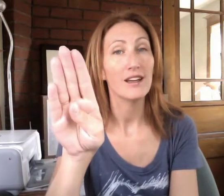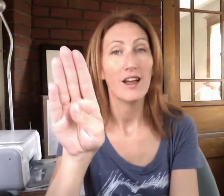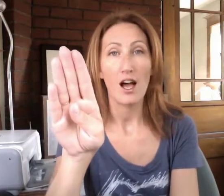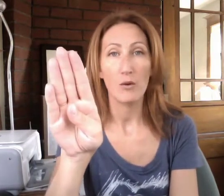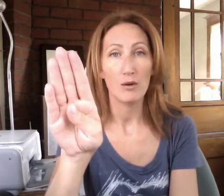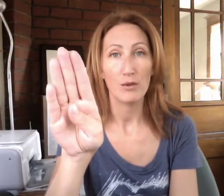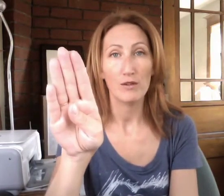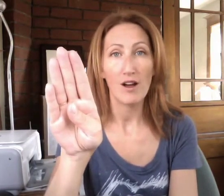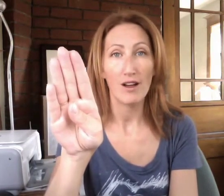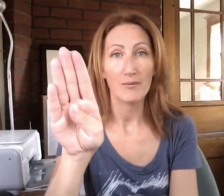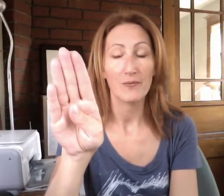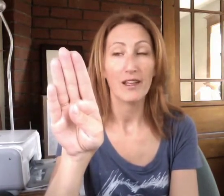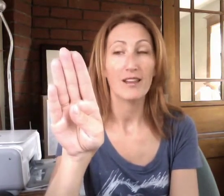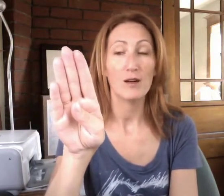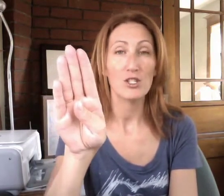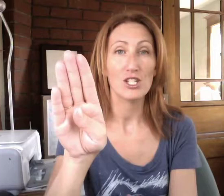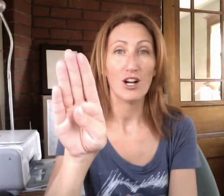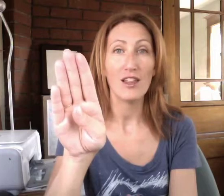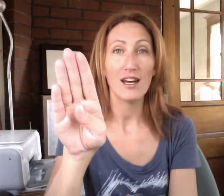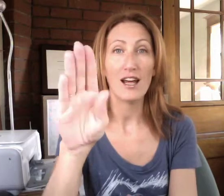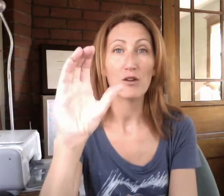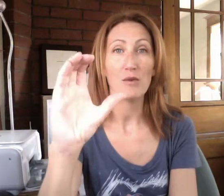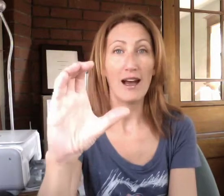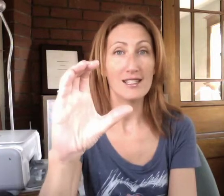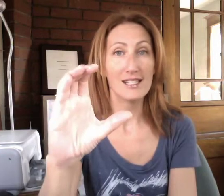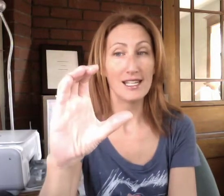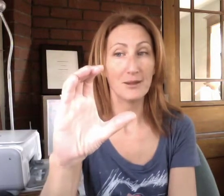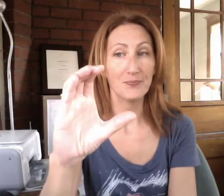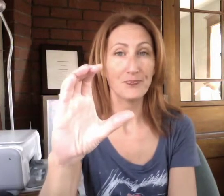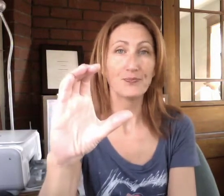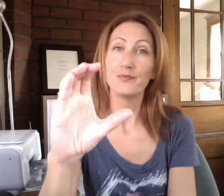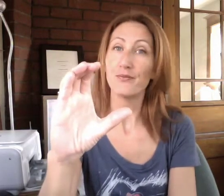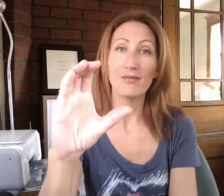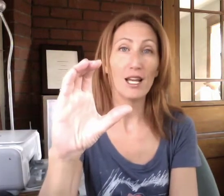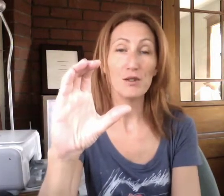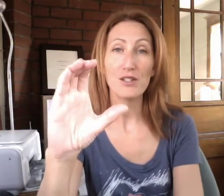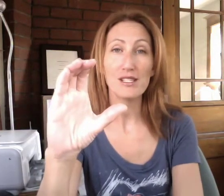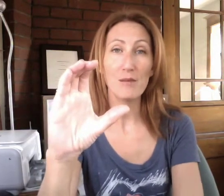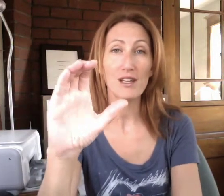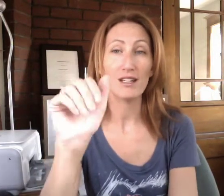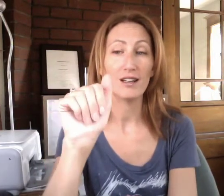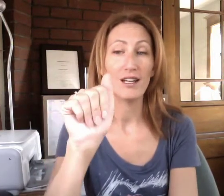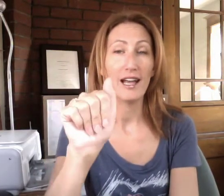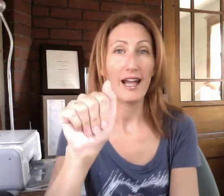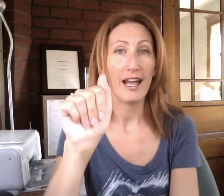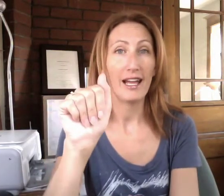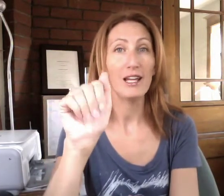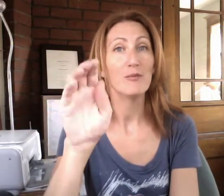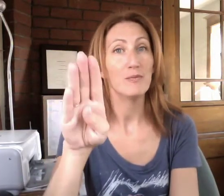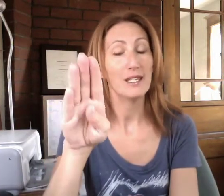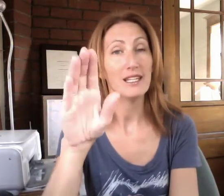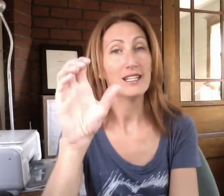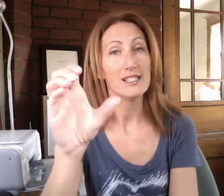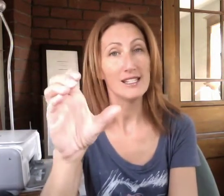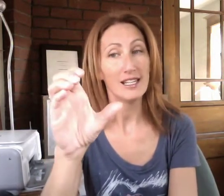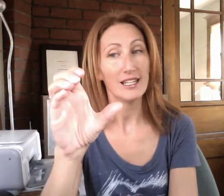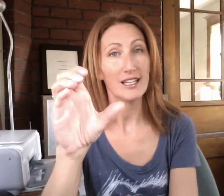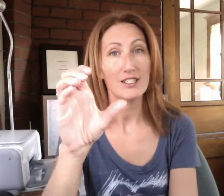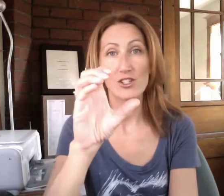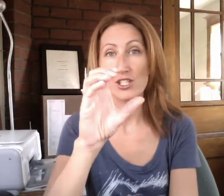I wouldn't move on. Then when she got that, I would add C. And I would do the same thing, A, B, C, until she got